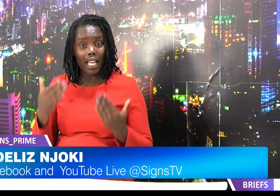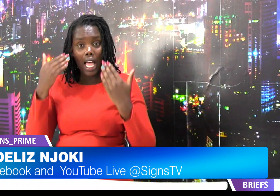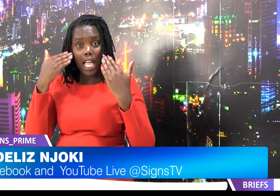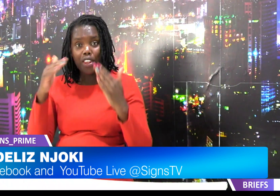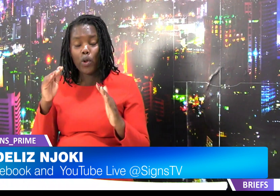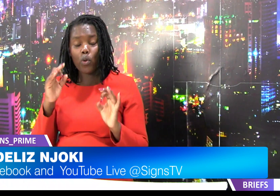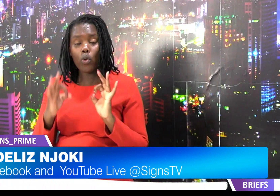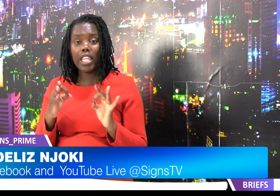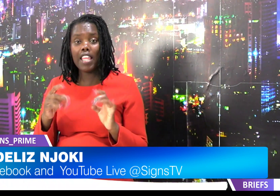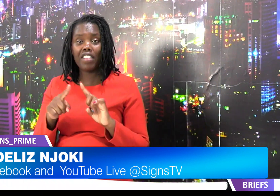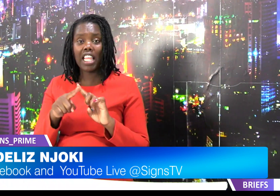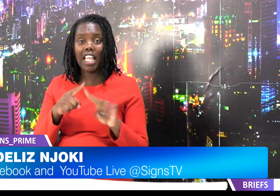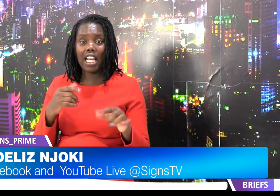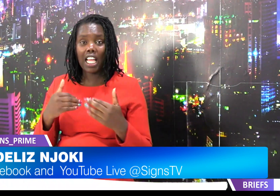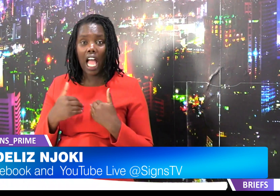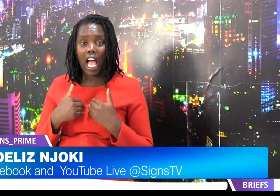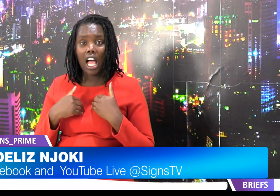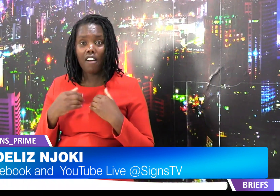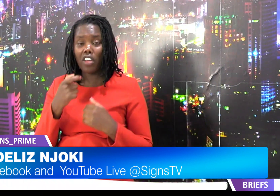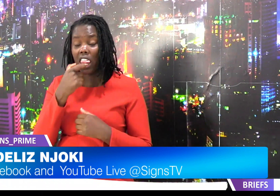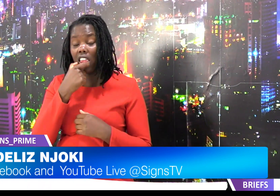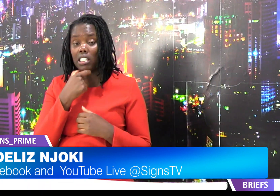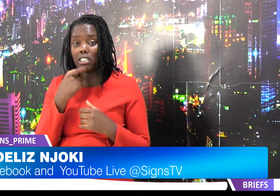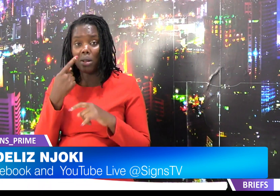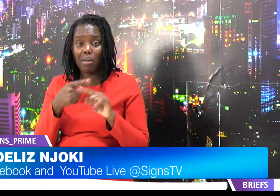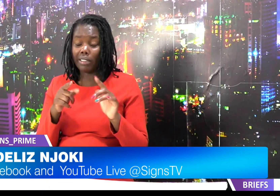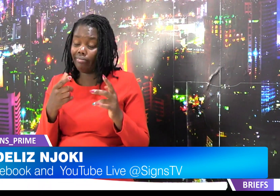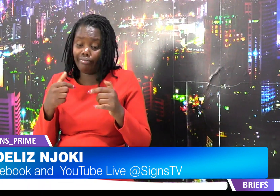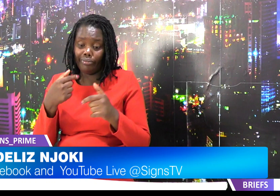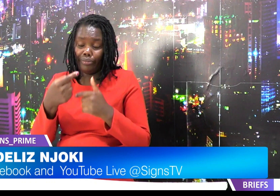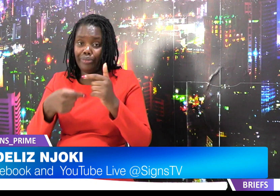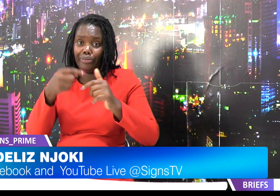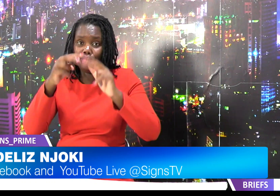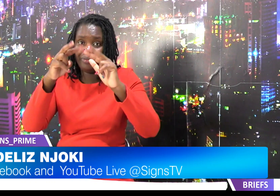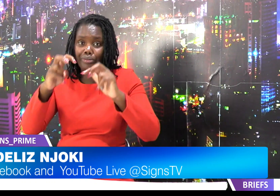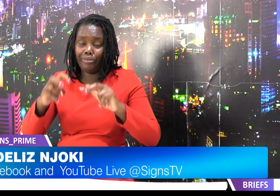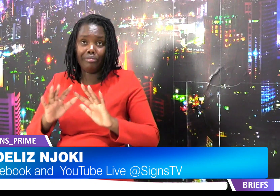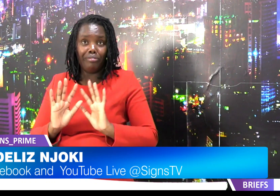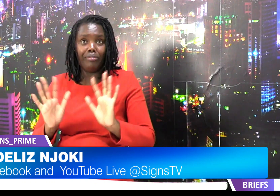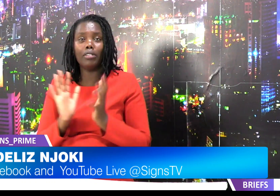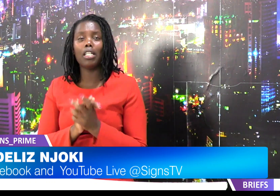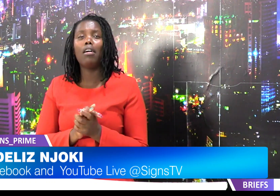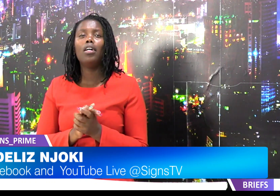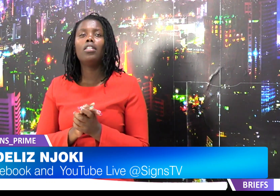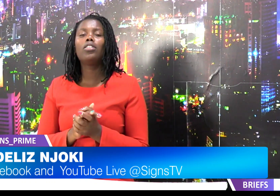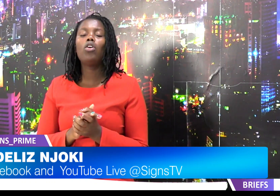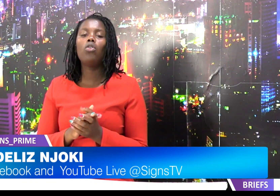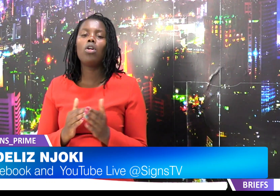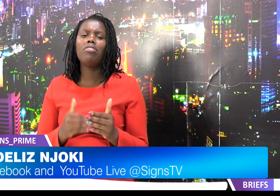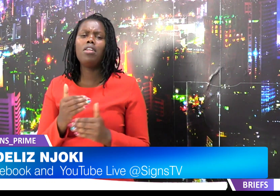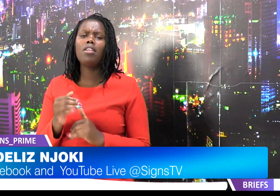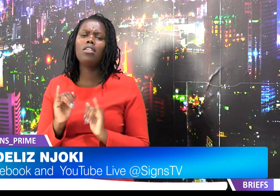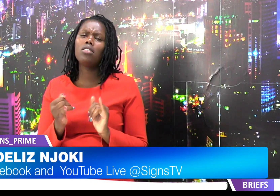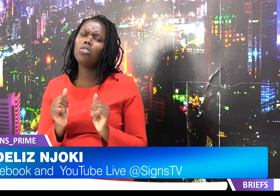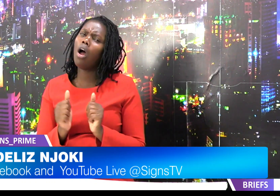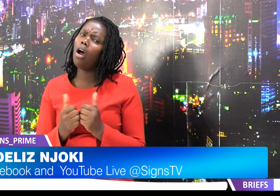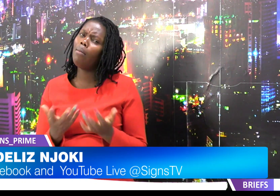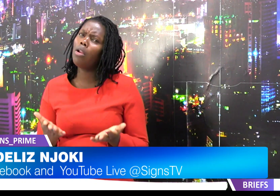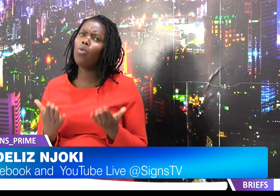I don't know if killing have age, but I don't think killing or murderous cases have any age, but let's